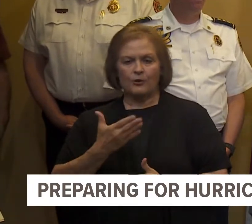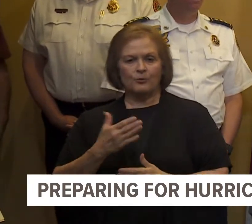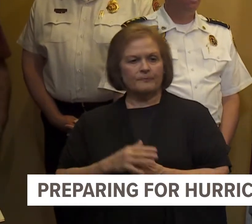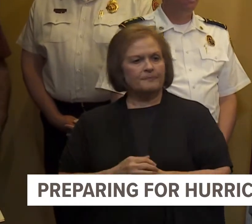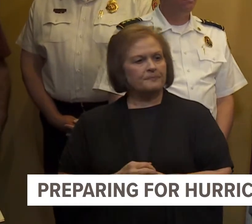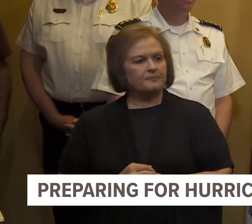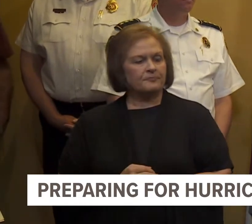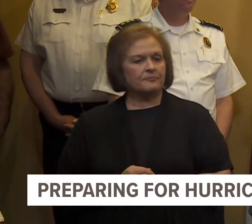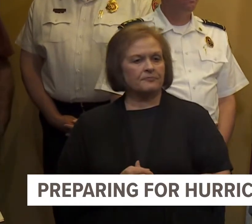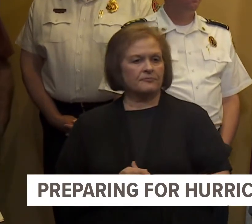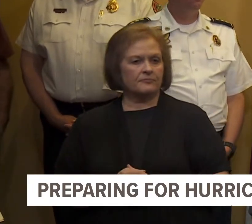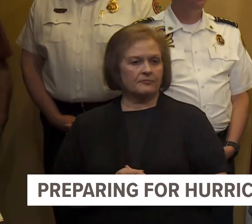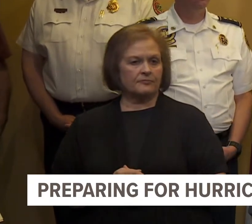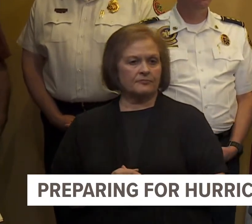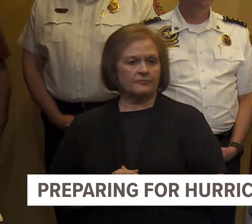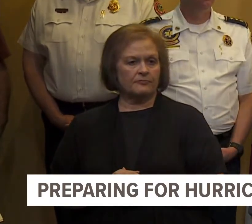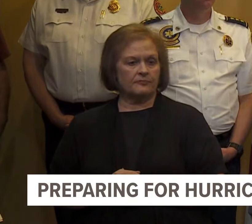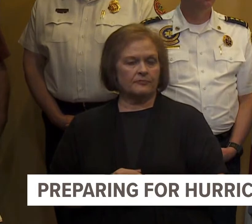Thank you.